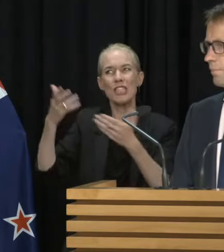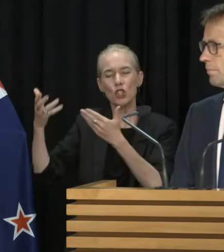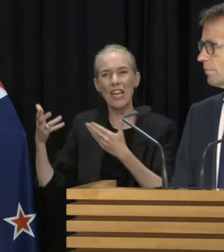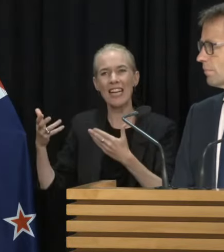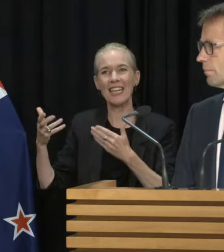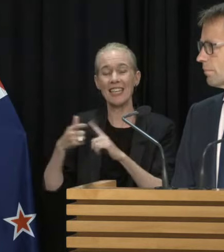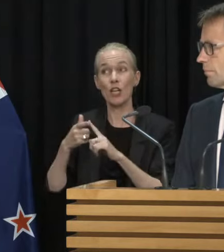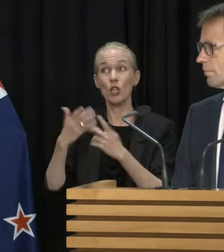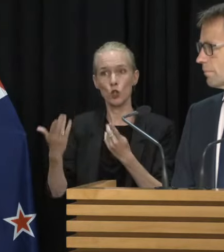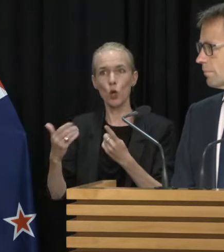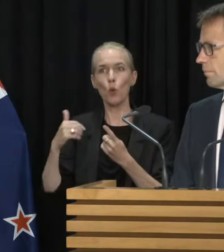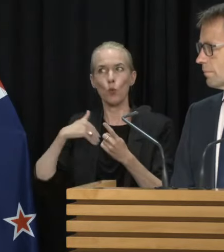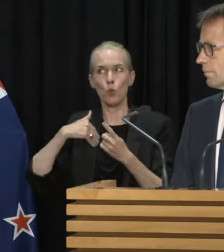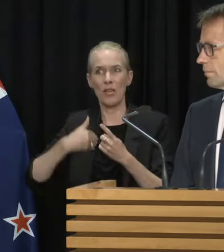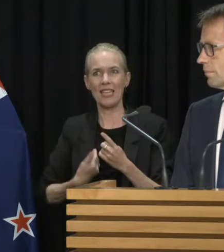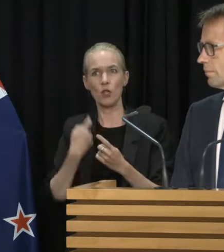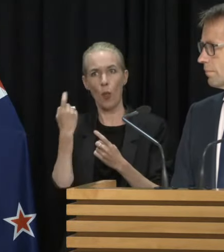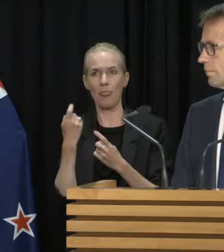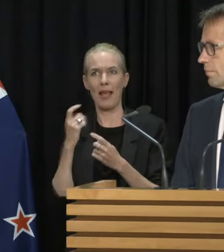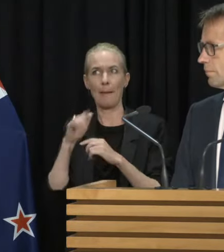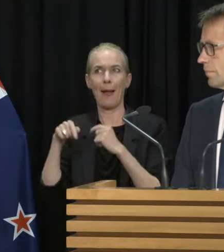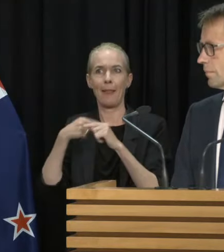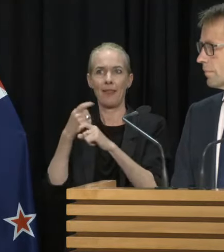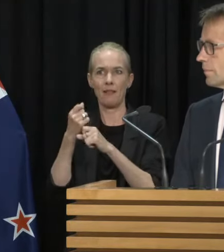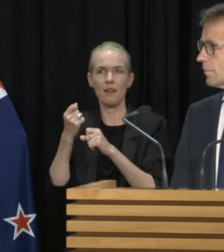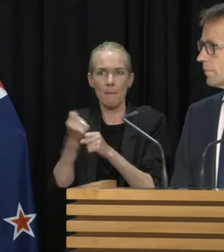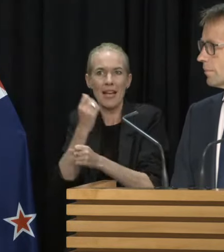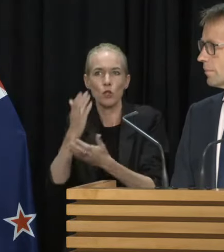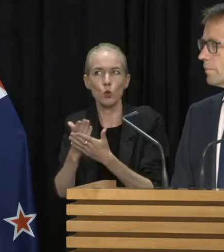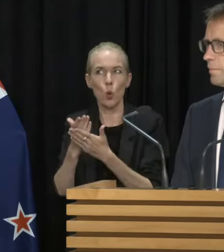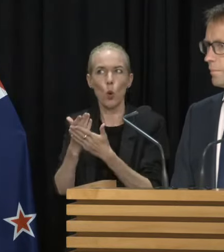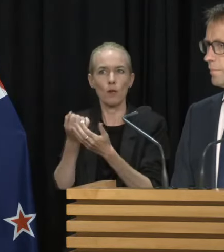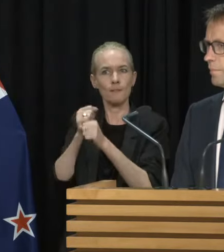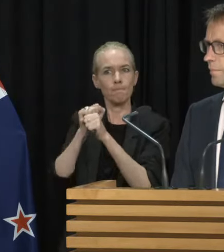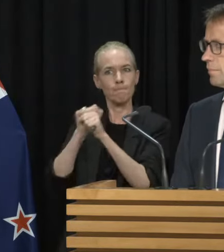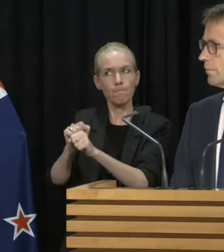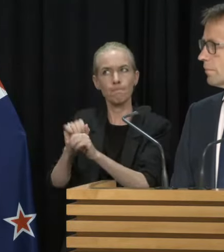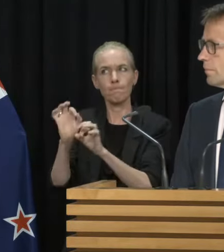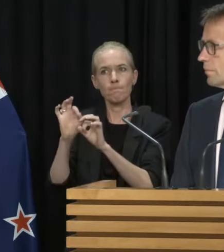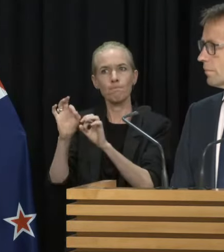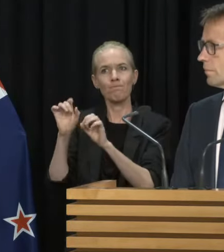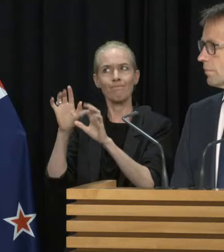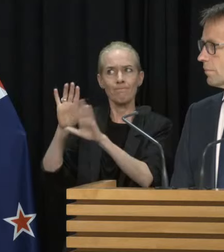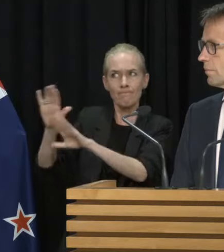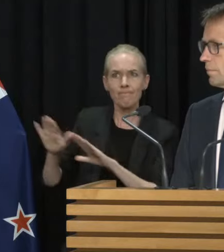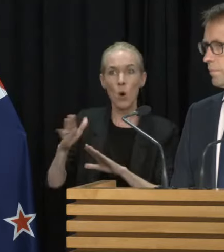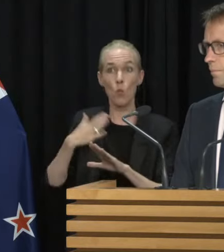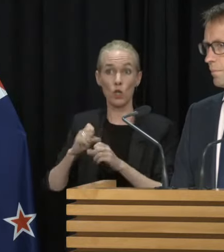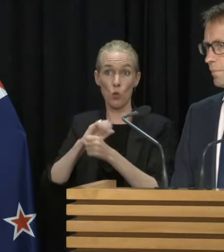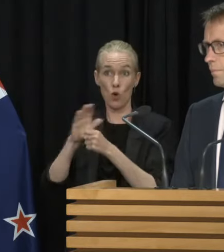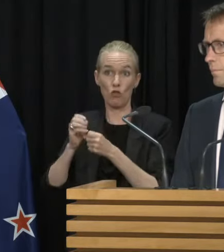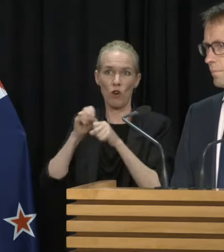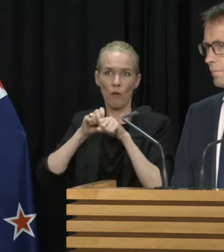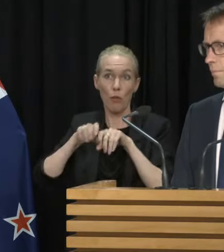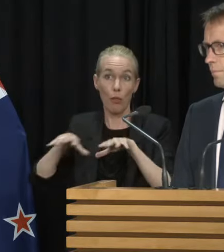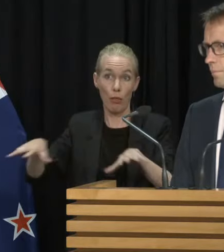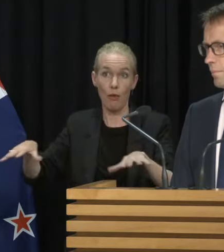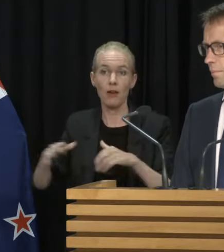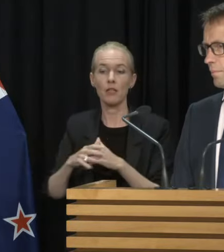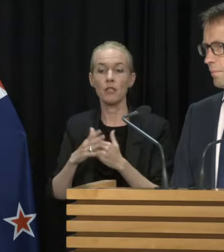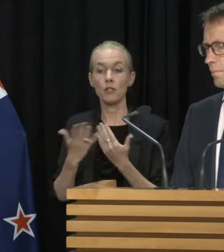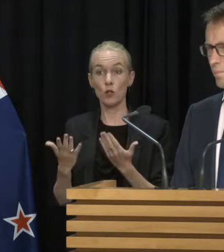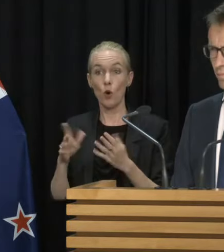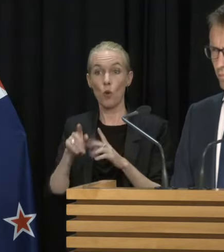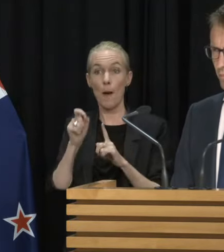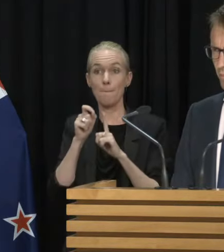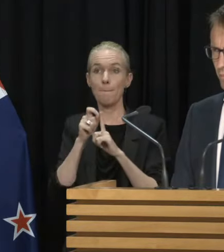I can't say that it's all been actioned immediately, but everything we've learned from the Pullman, we are looking at making sure that we've transferred that knowledge to our other facilities. Minister, can I